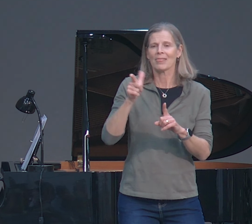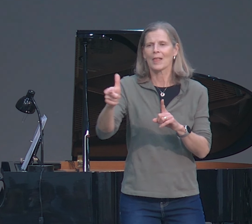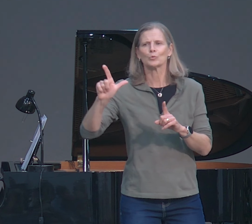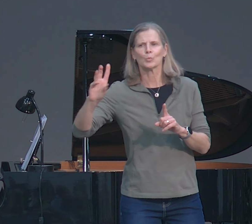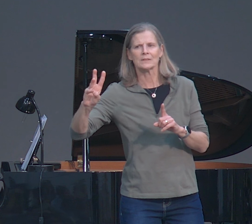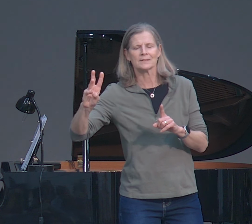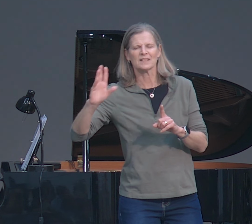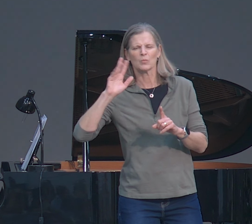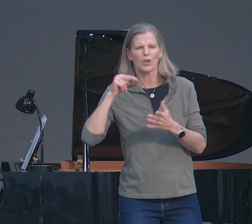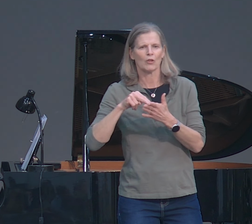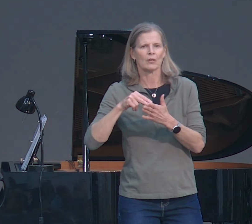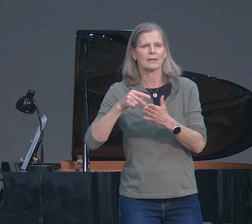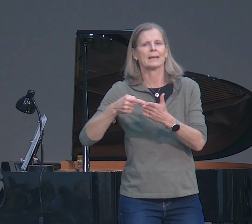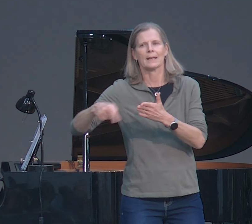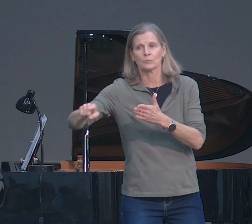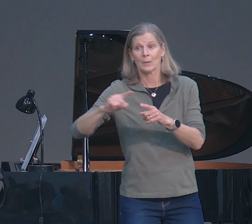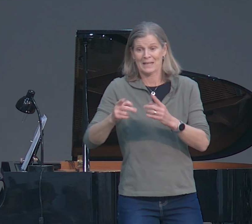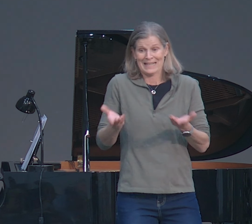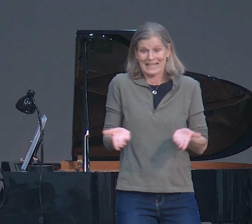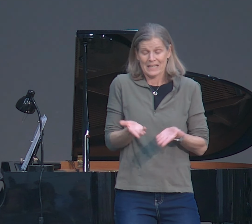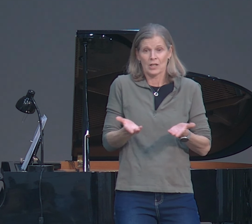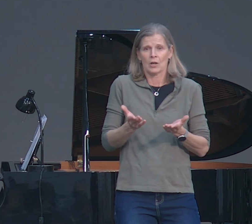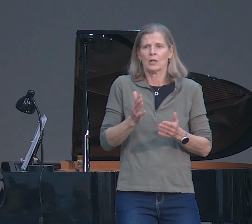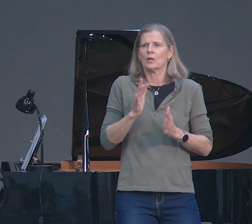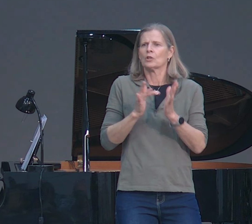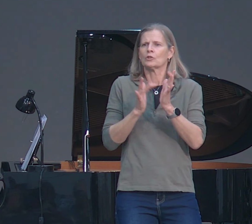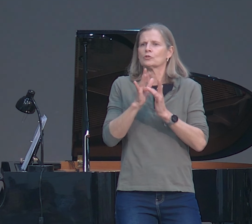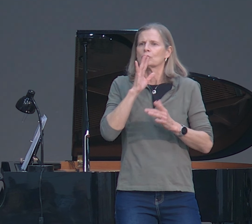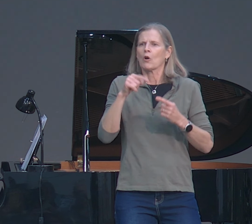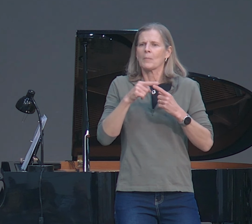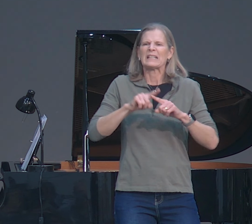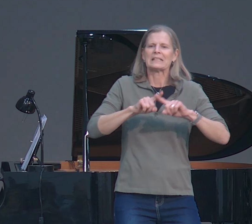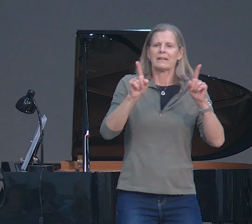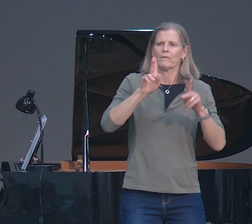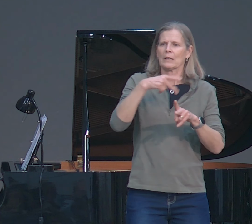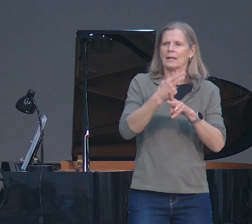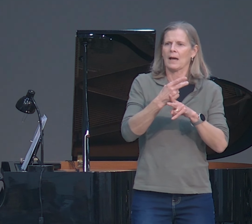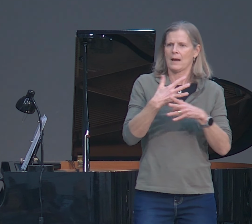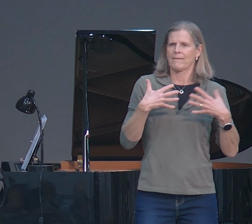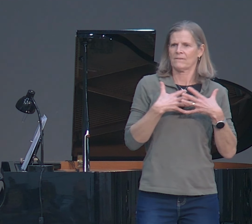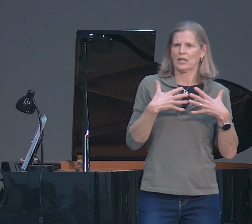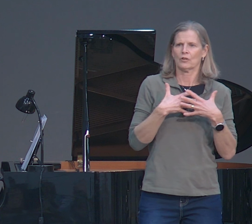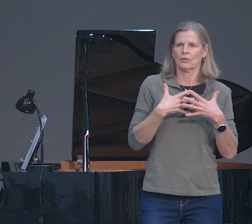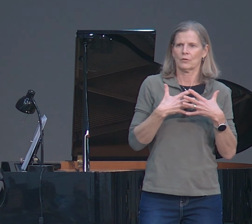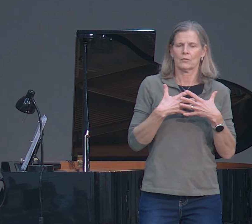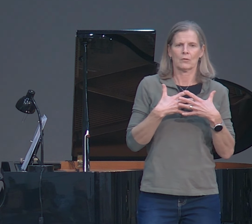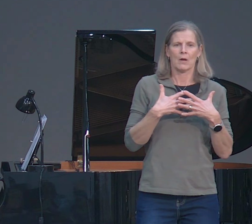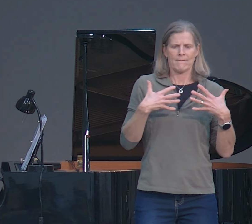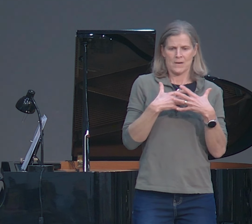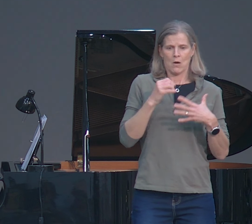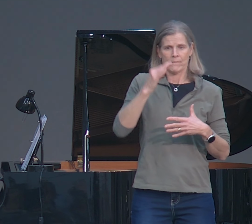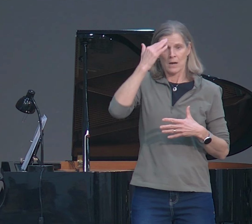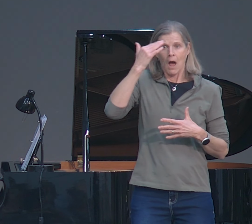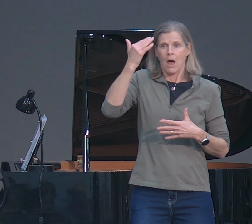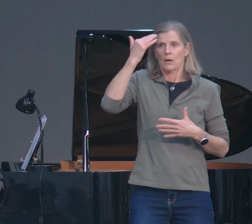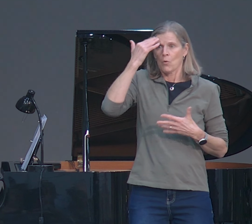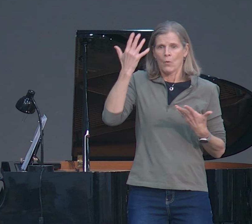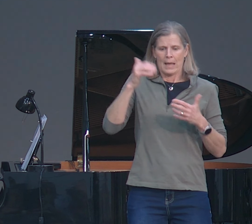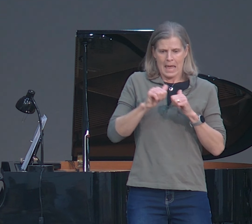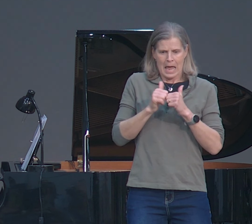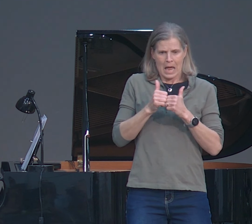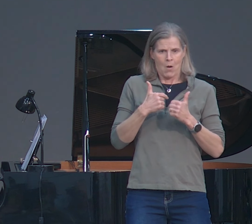at that next week. But here, Jesus is talking about another kind of fear, a different fear. The fear of not knowing